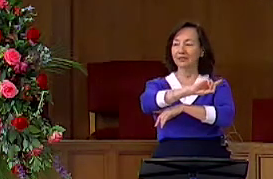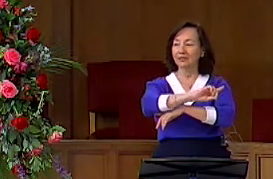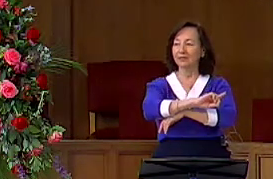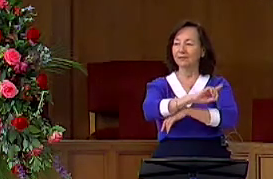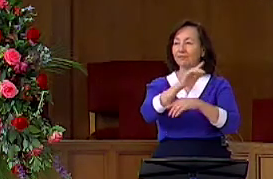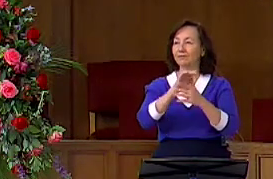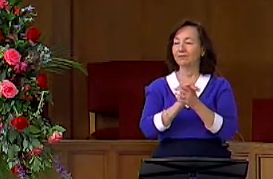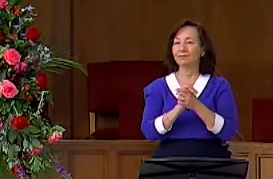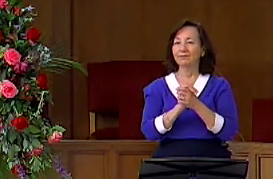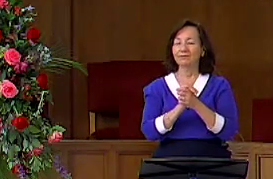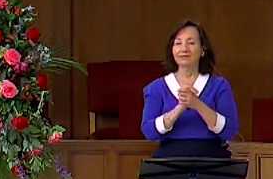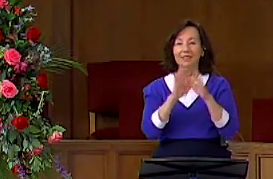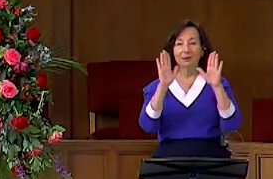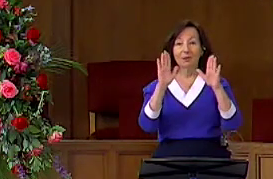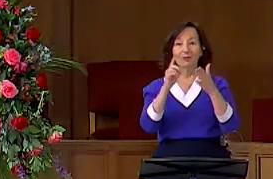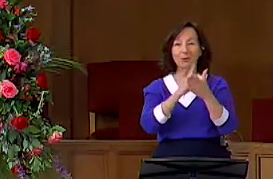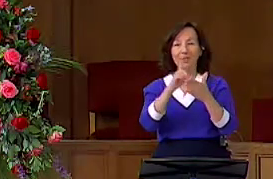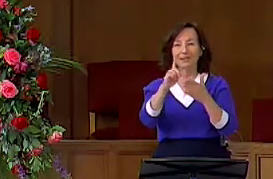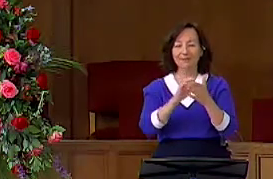long. Have a wonderful week.